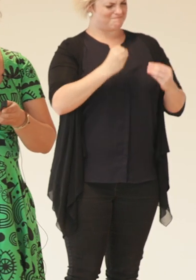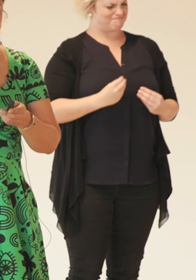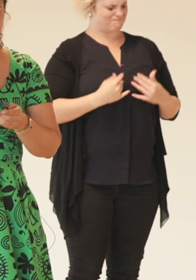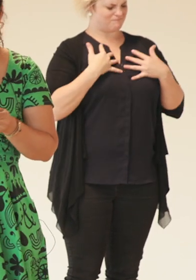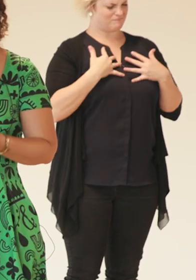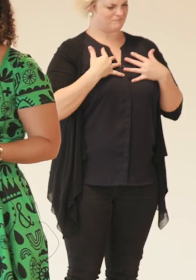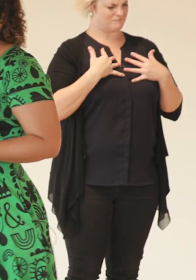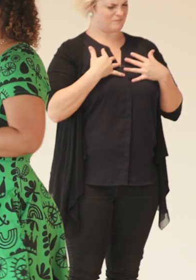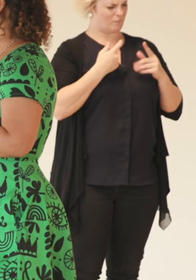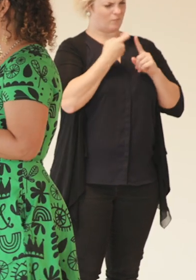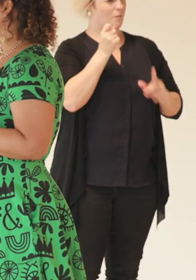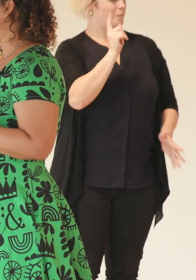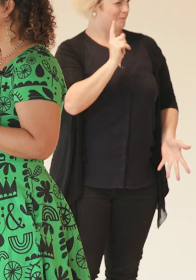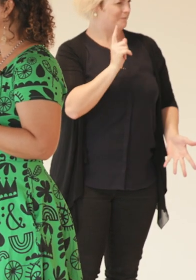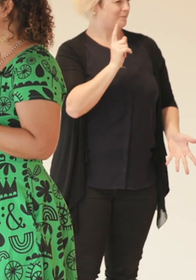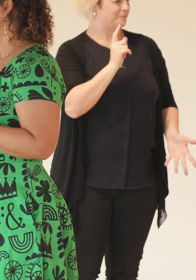situations.